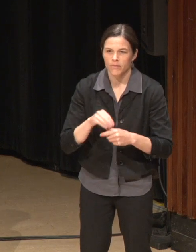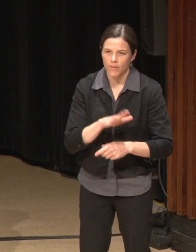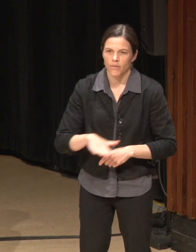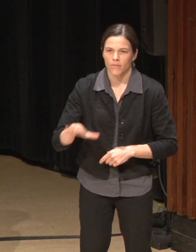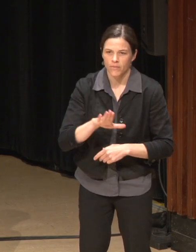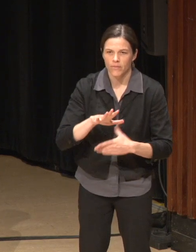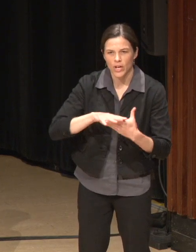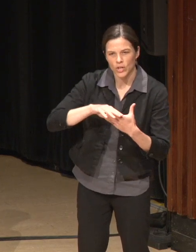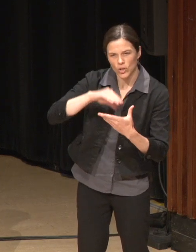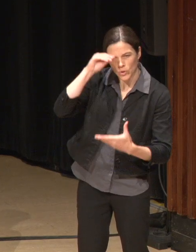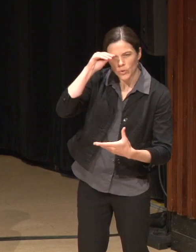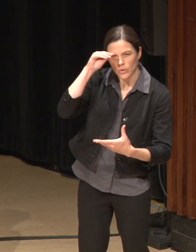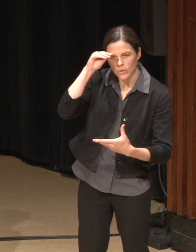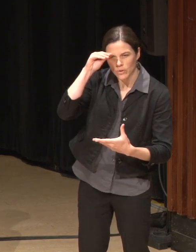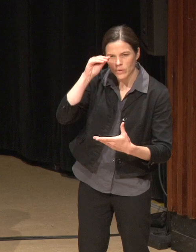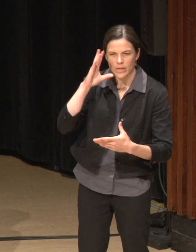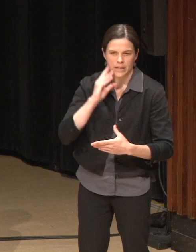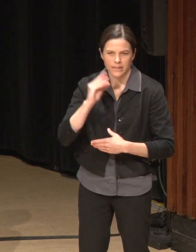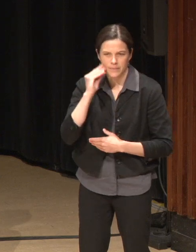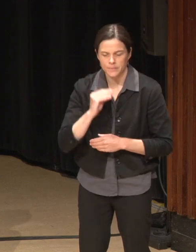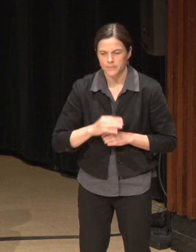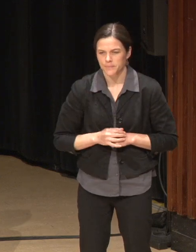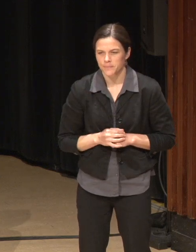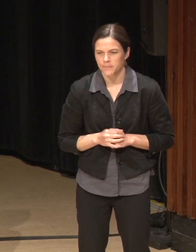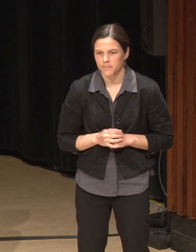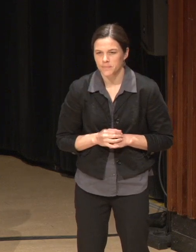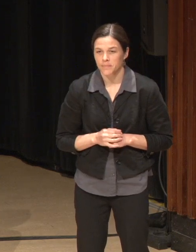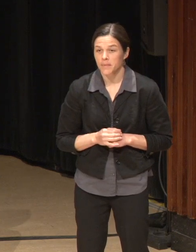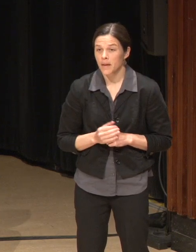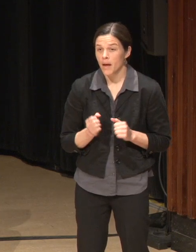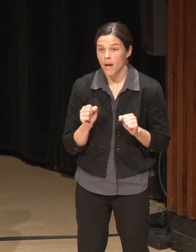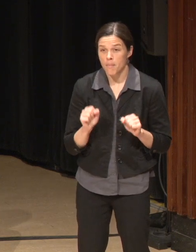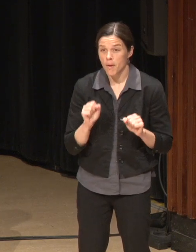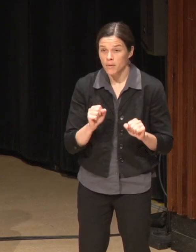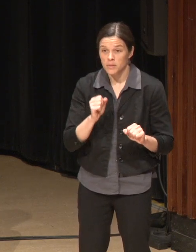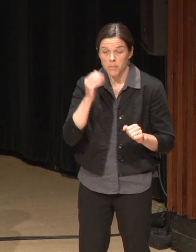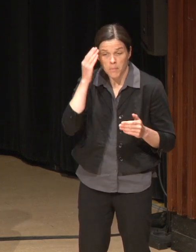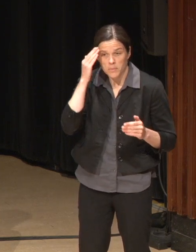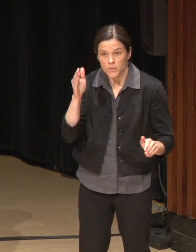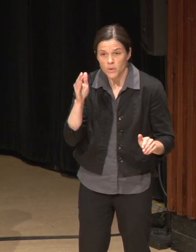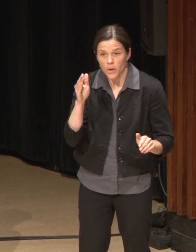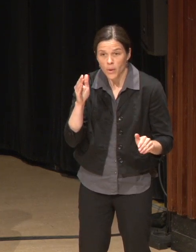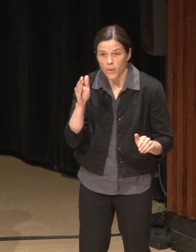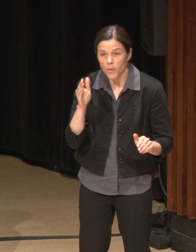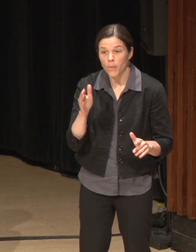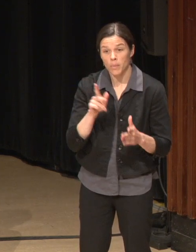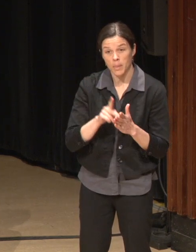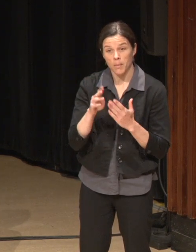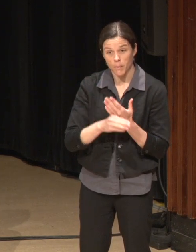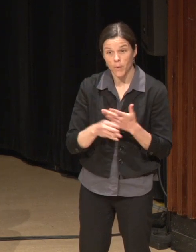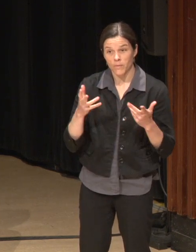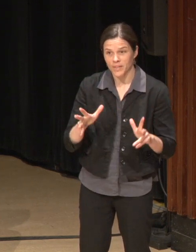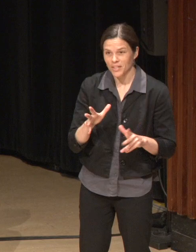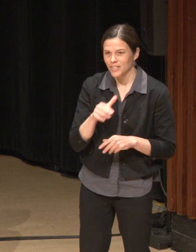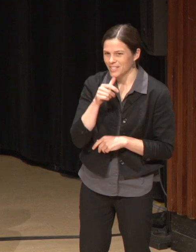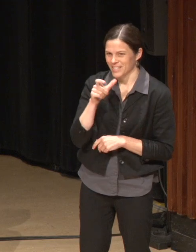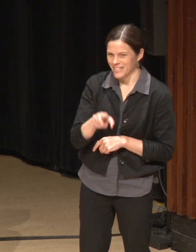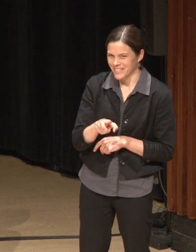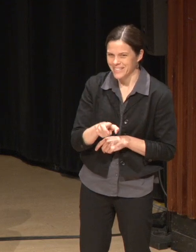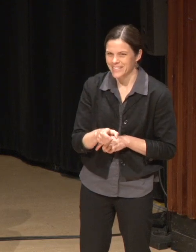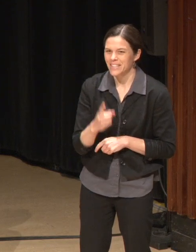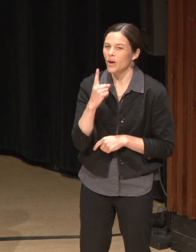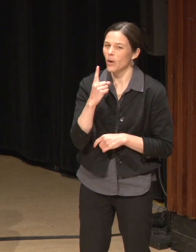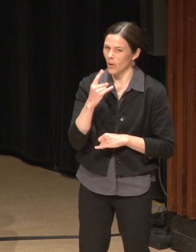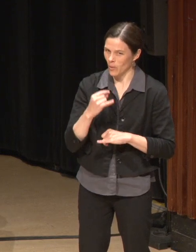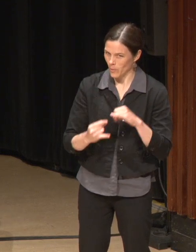learning journey. And unbeknownst to you, you're actually not quite done your programs yet because you have